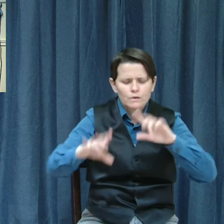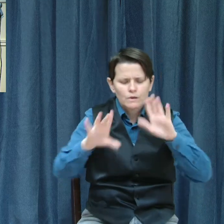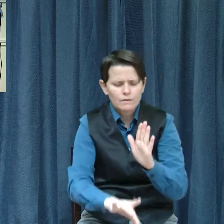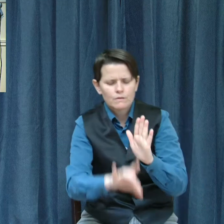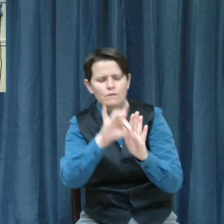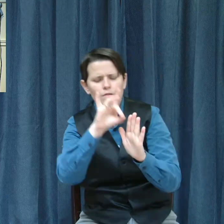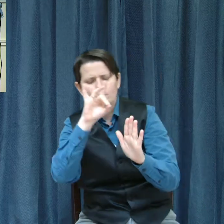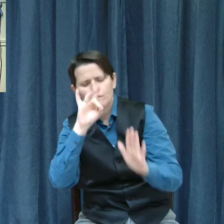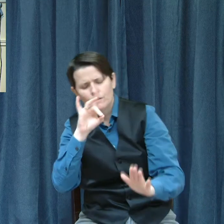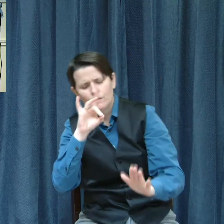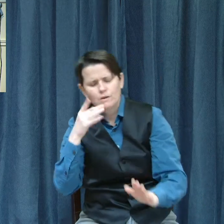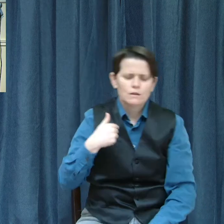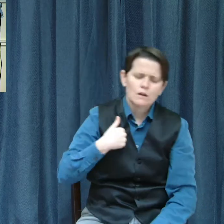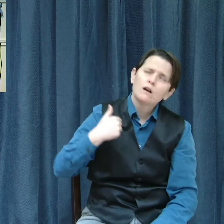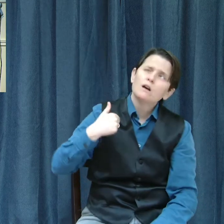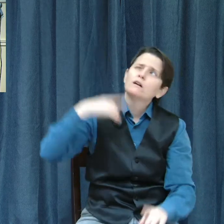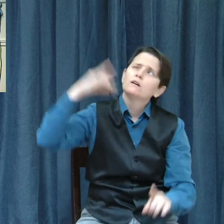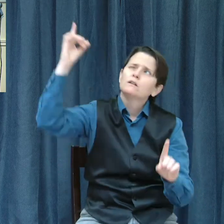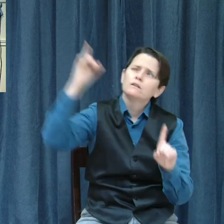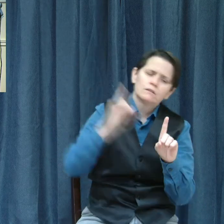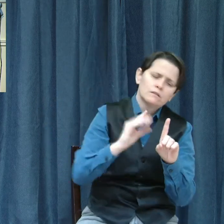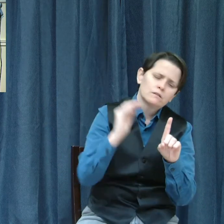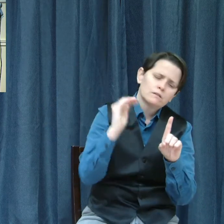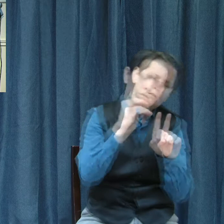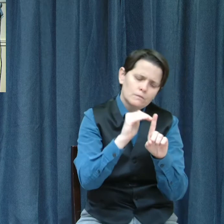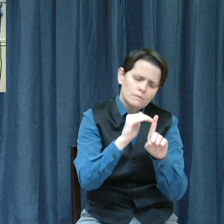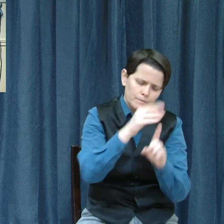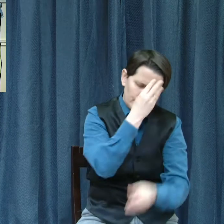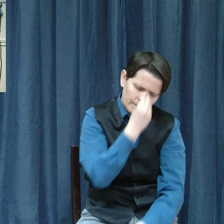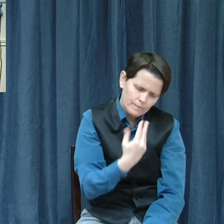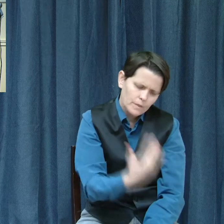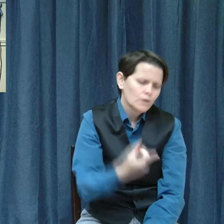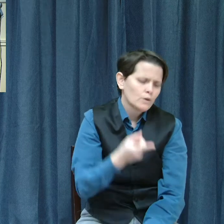I will remind you, you're not